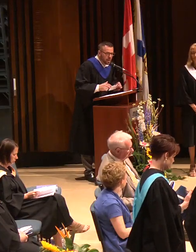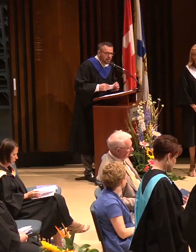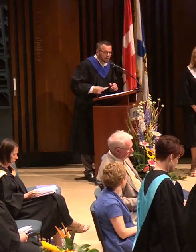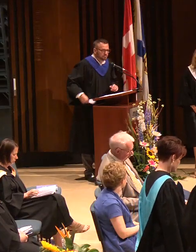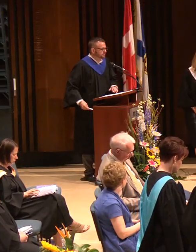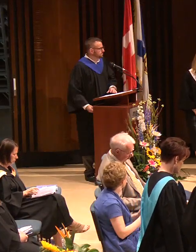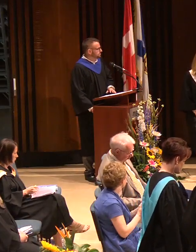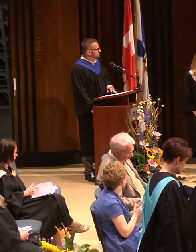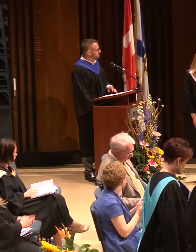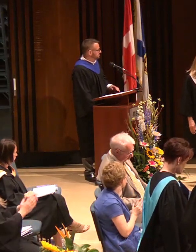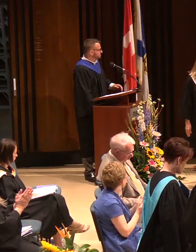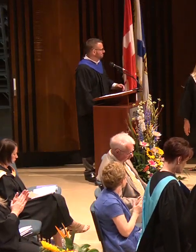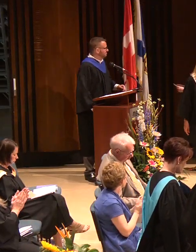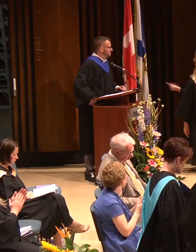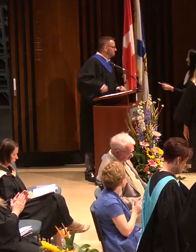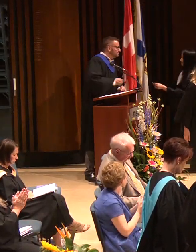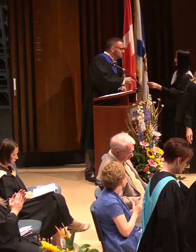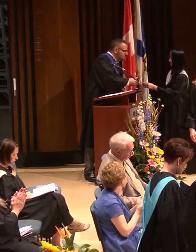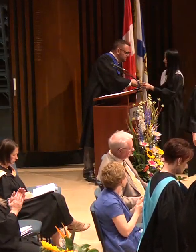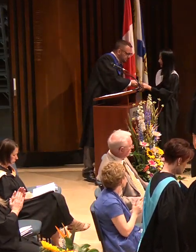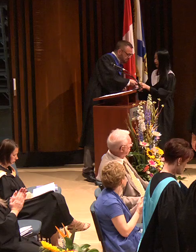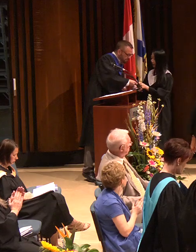Anita Dwyer.